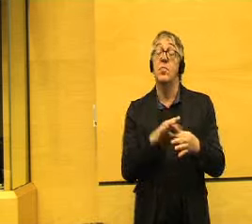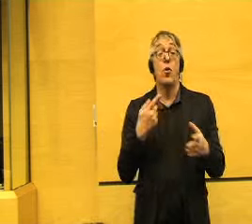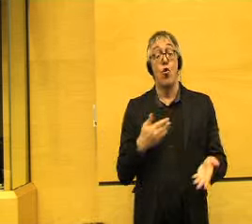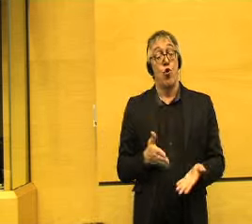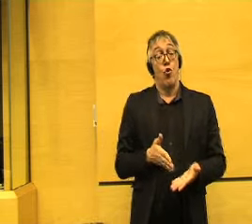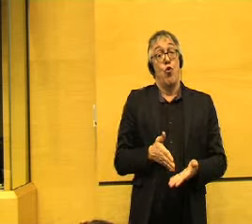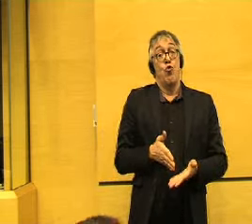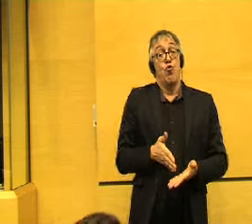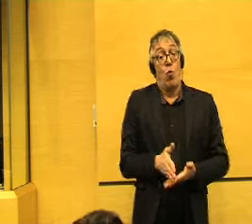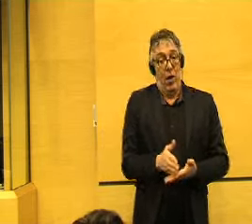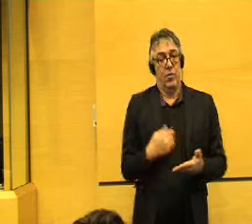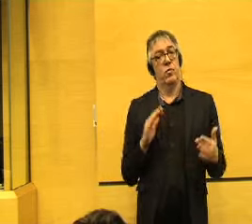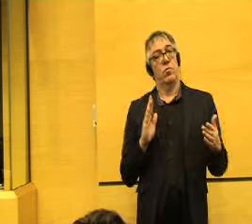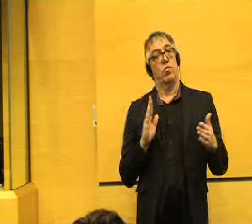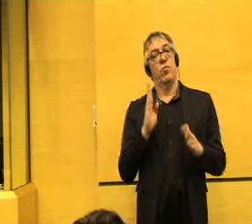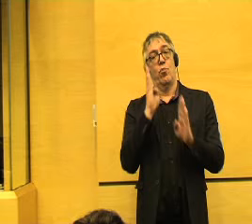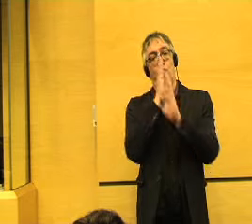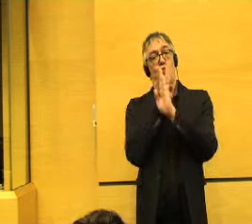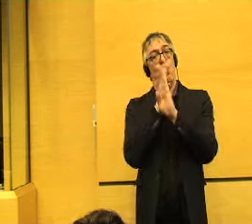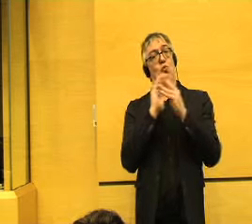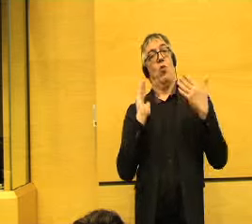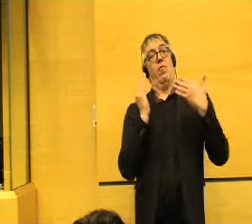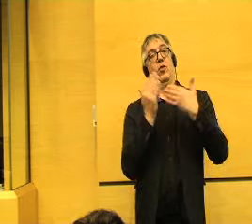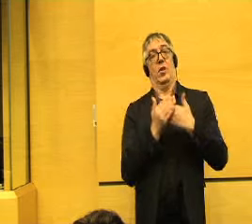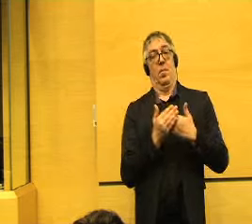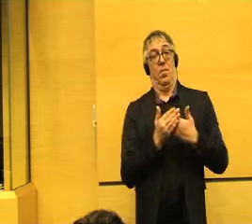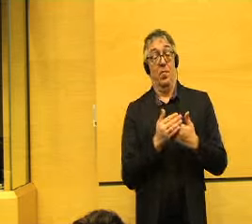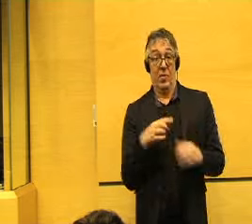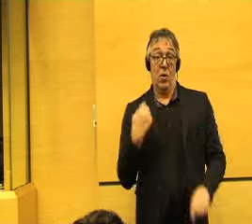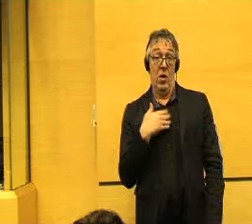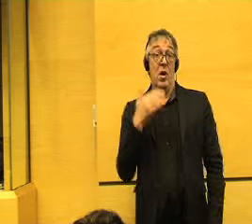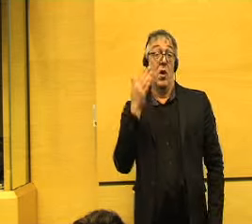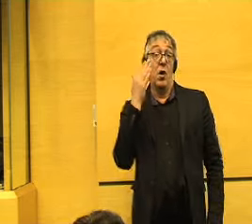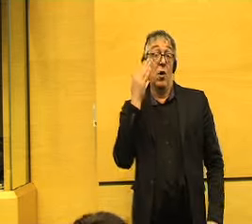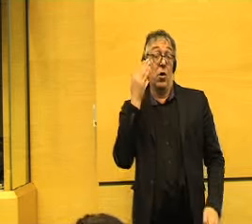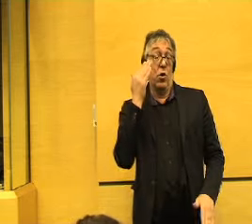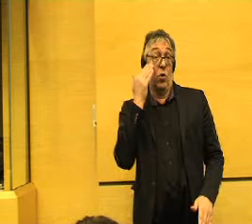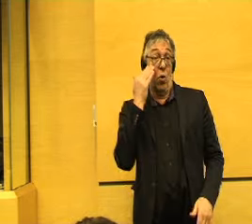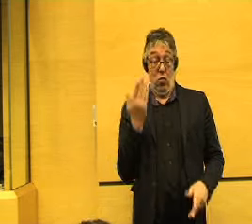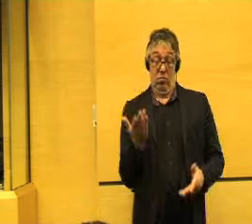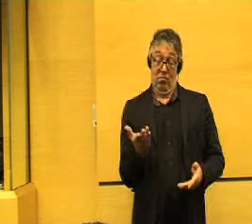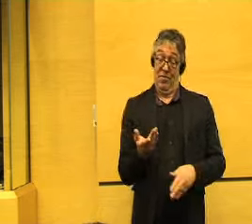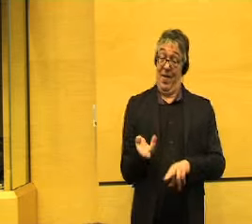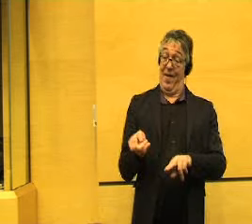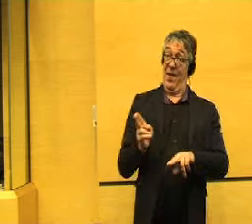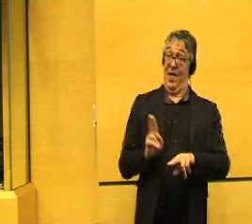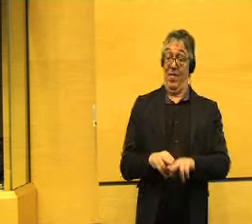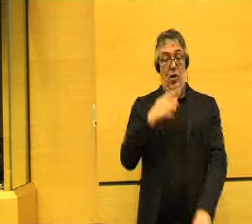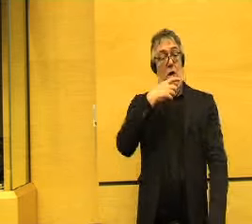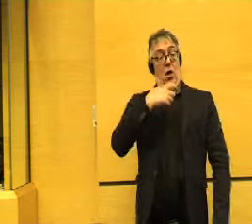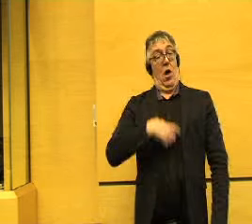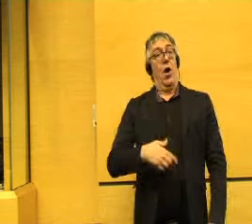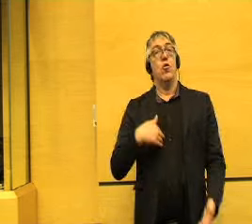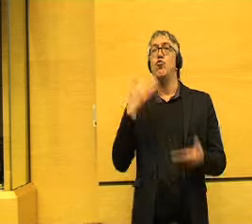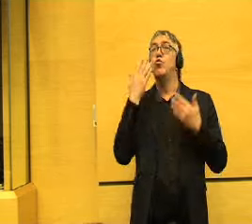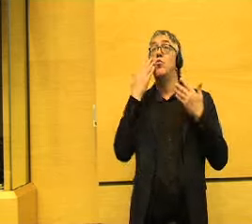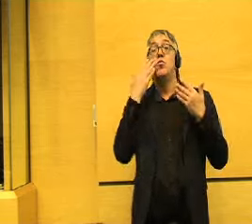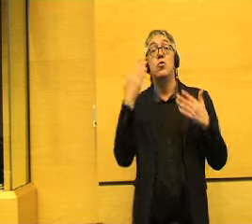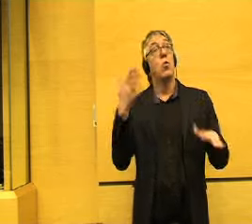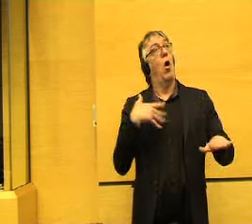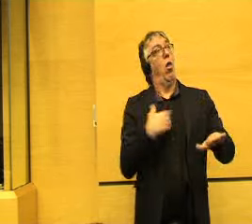it's not dignified and an abuse of human rights to be placed without your free and informed consent